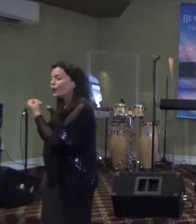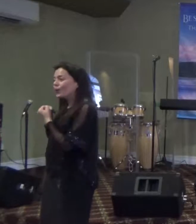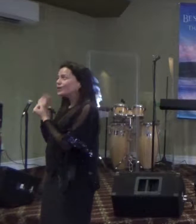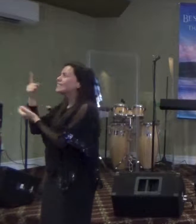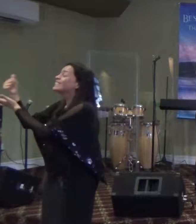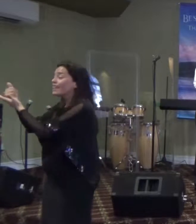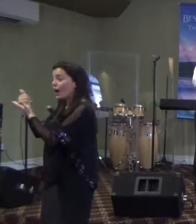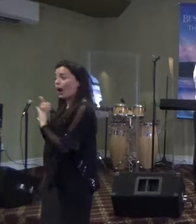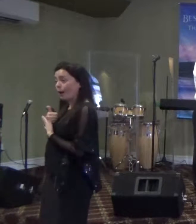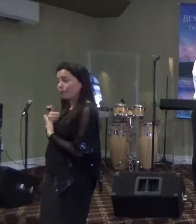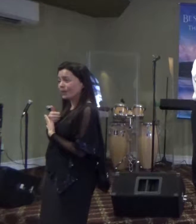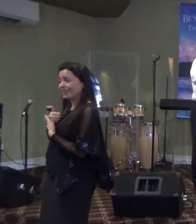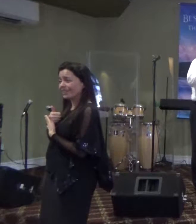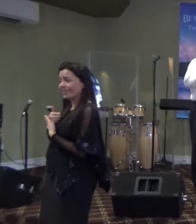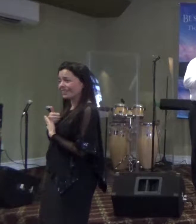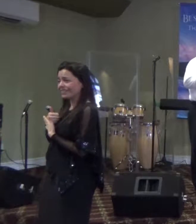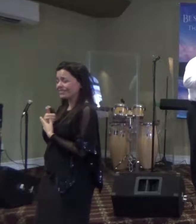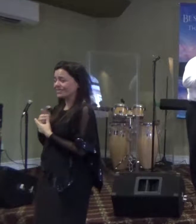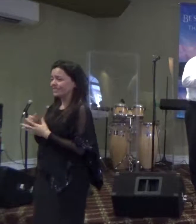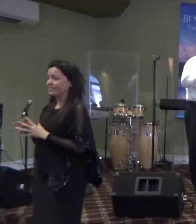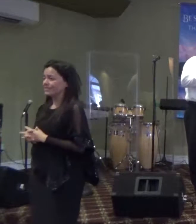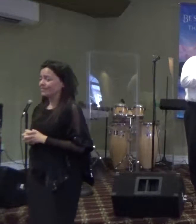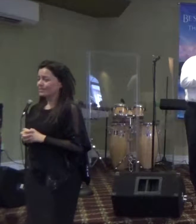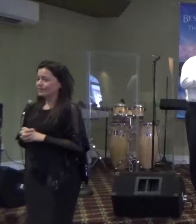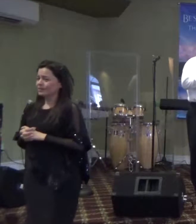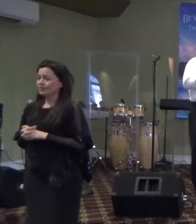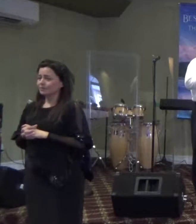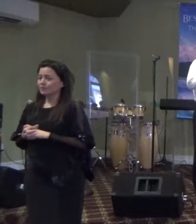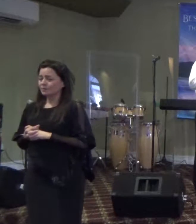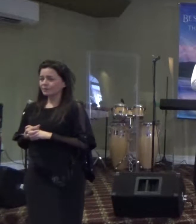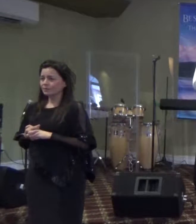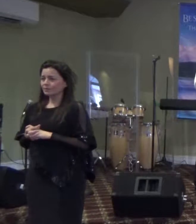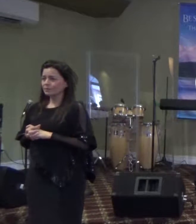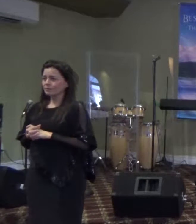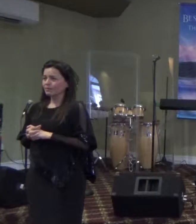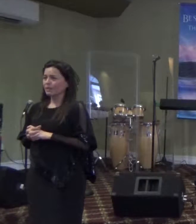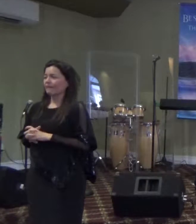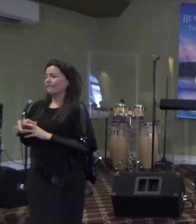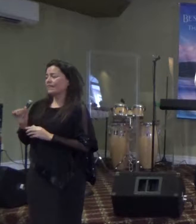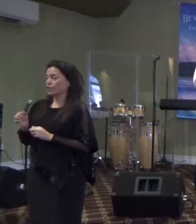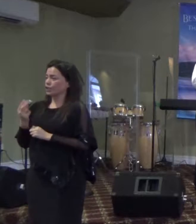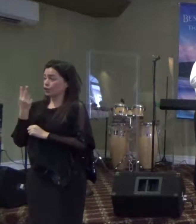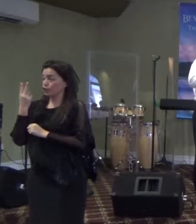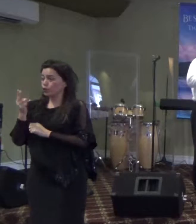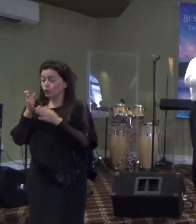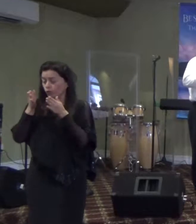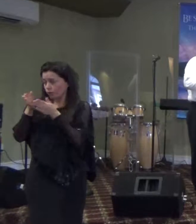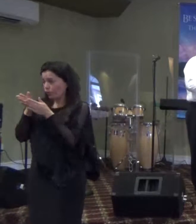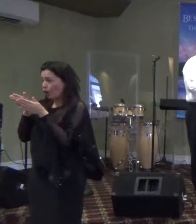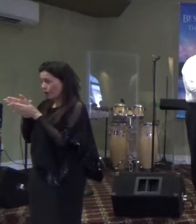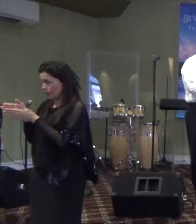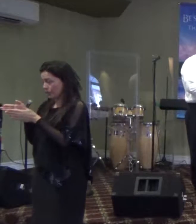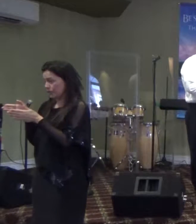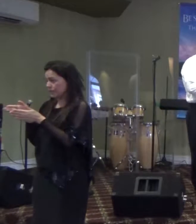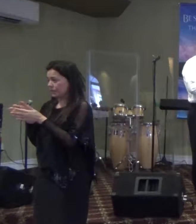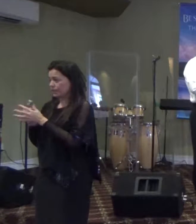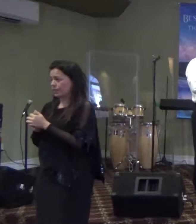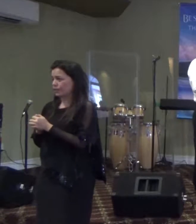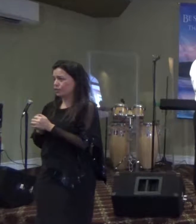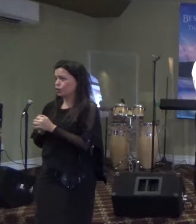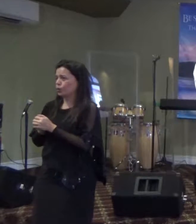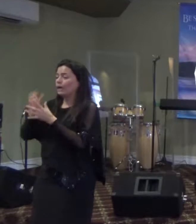son las dos, These are hermanos y amigos, los dos the enfoques two focuses, friends and que brethren, van a